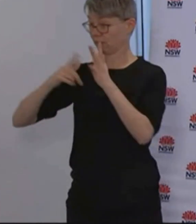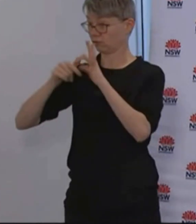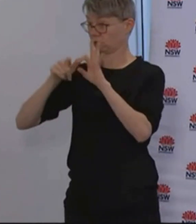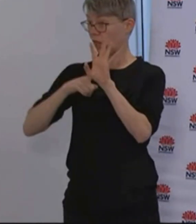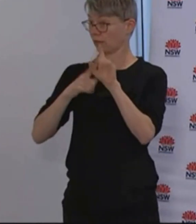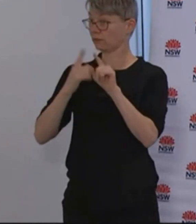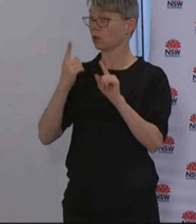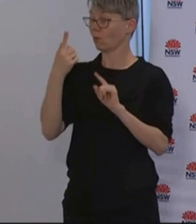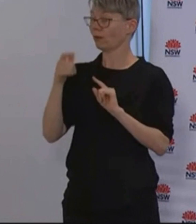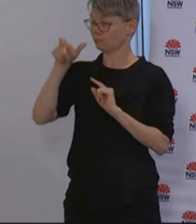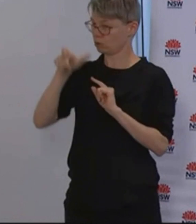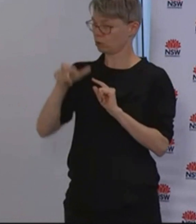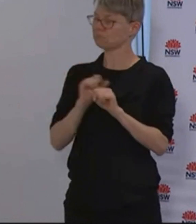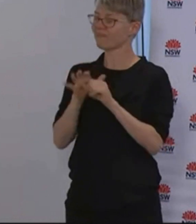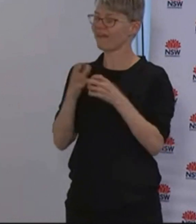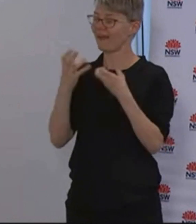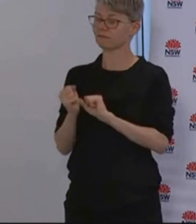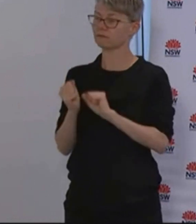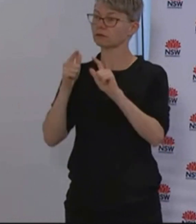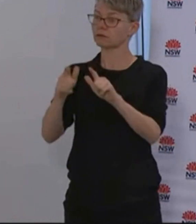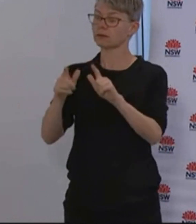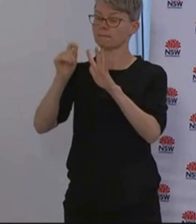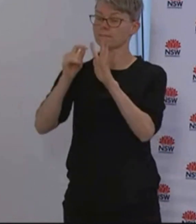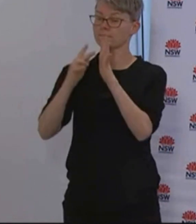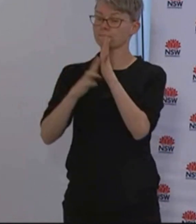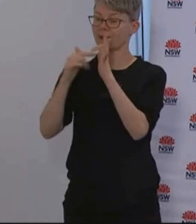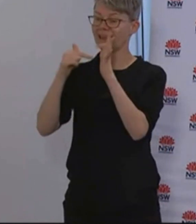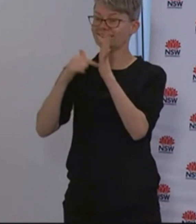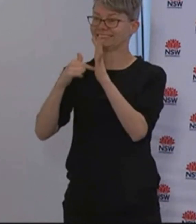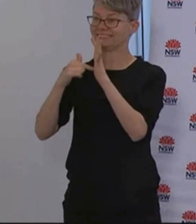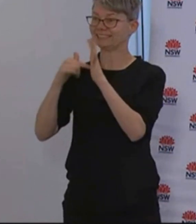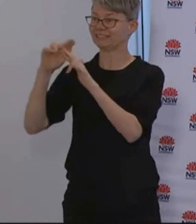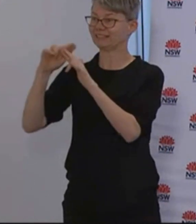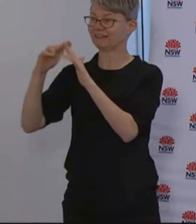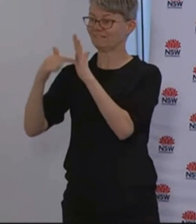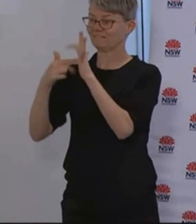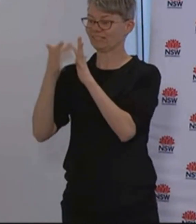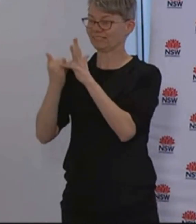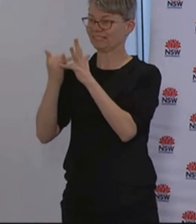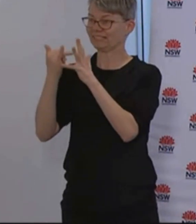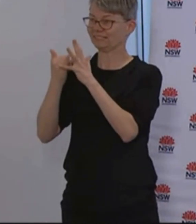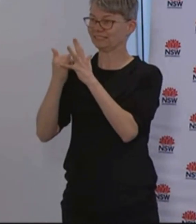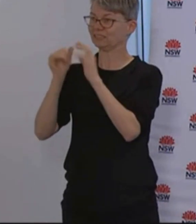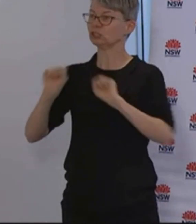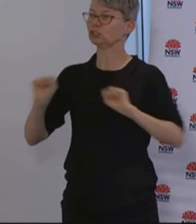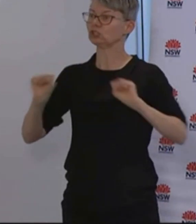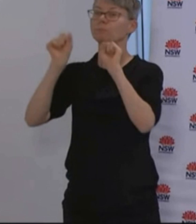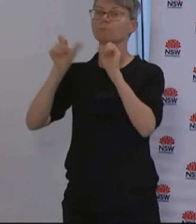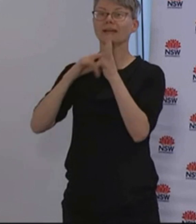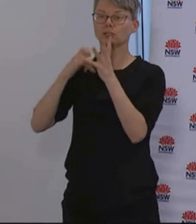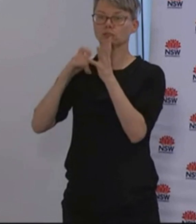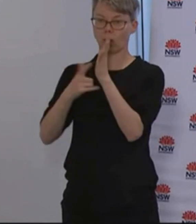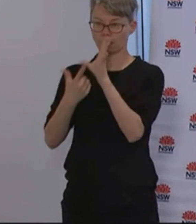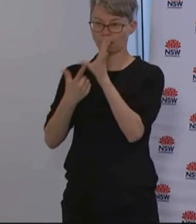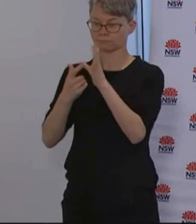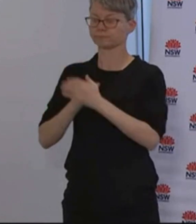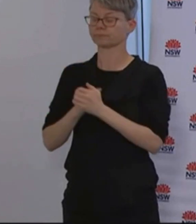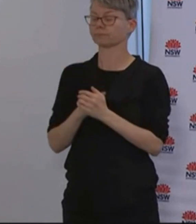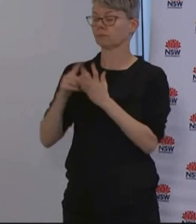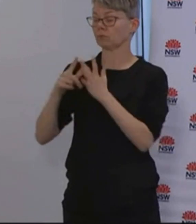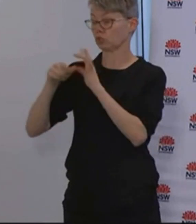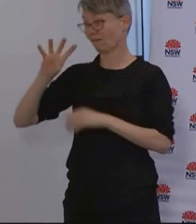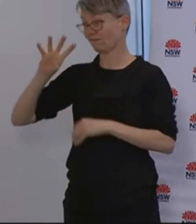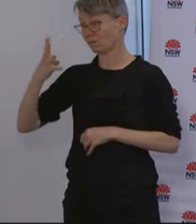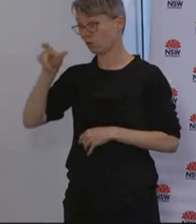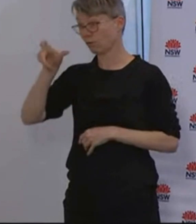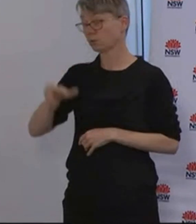of the cases attended the Planet Fitness at Casula. On the 4th of July, one of the cases